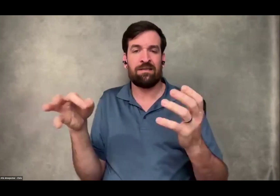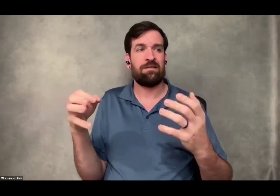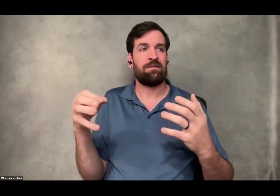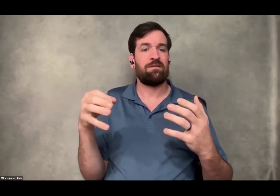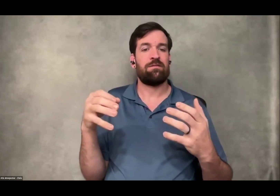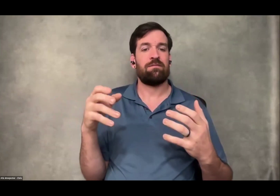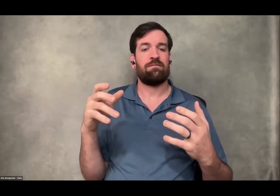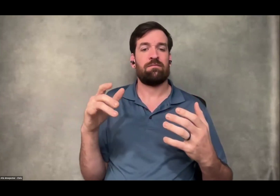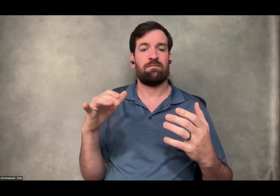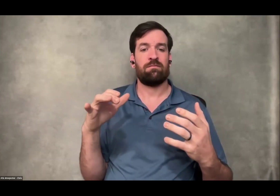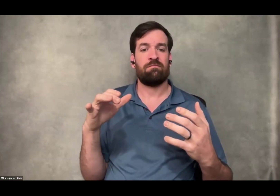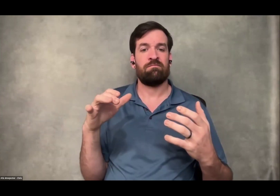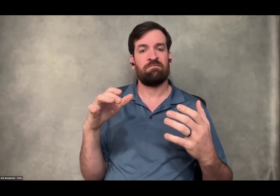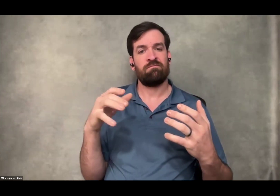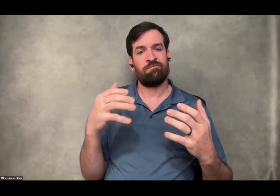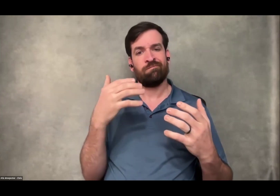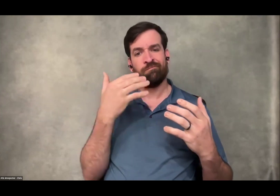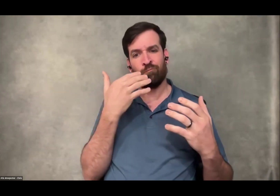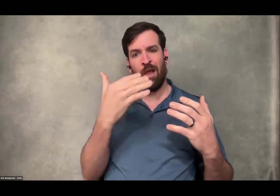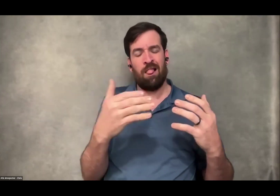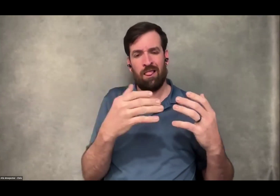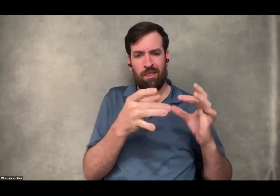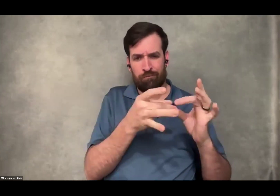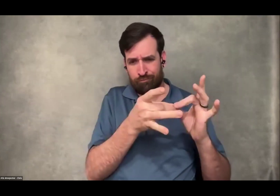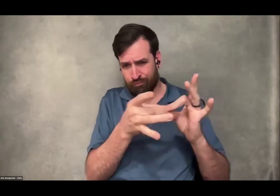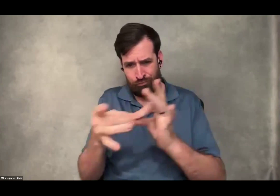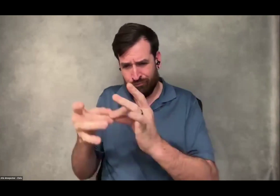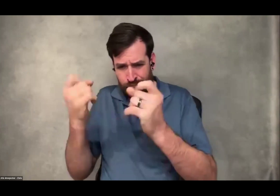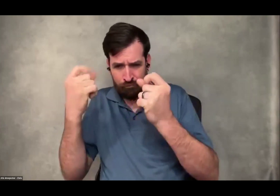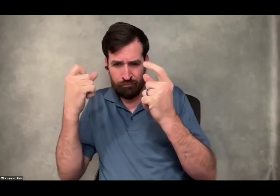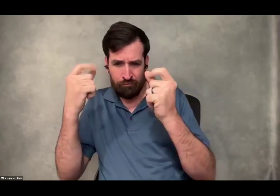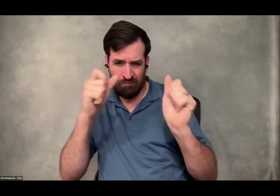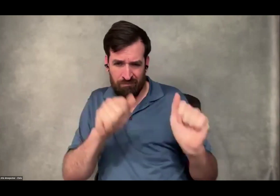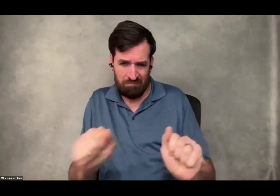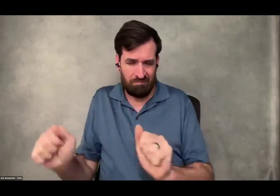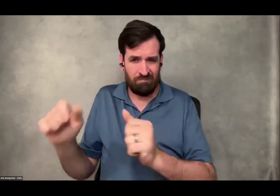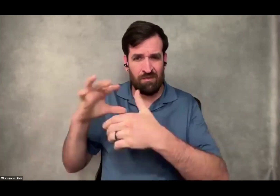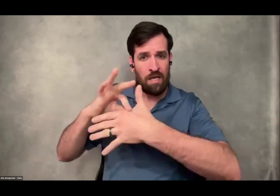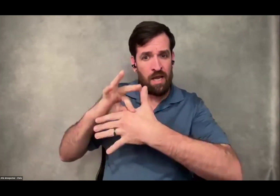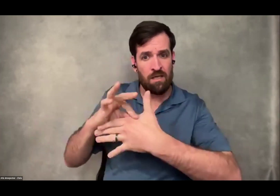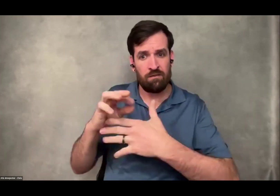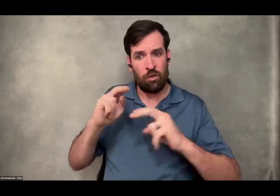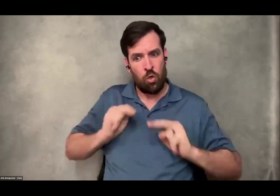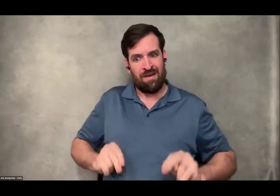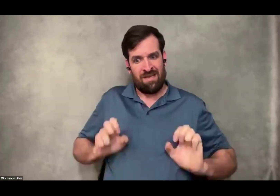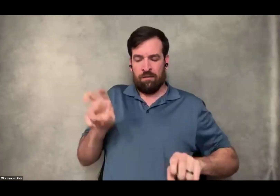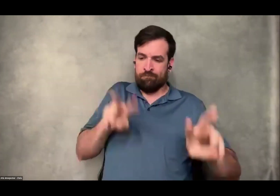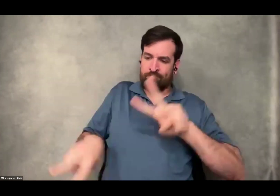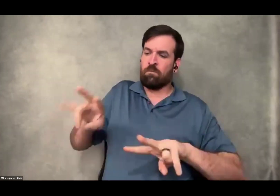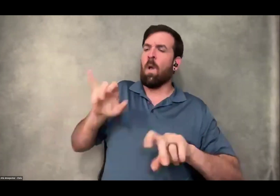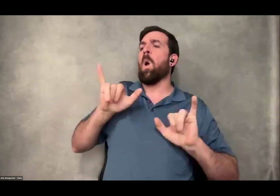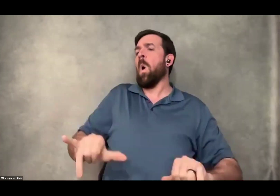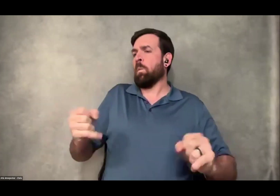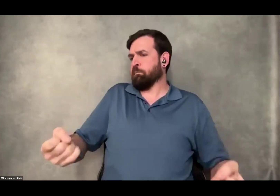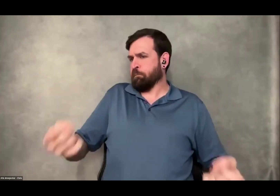a cohesive, logical, understandable content that humans can read and say, oh,